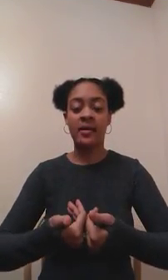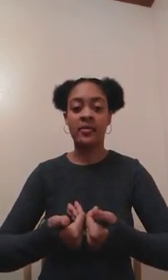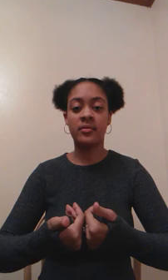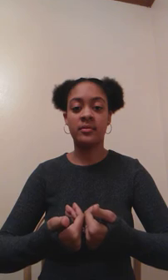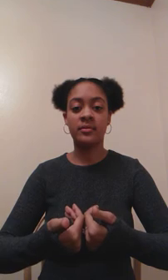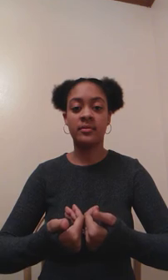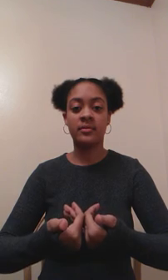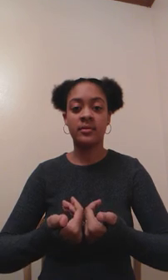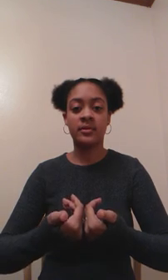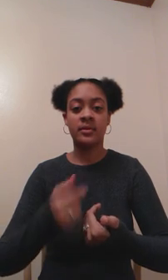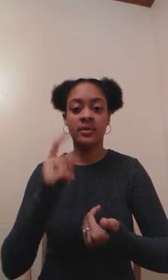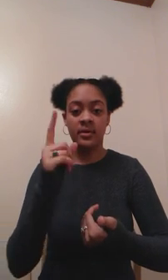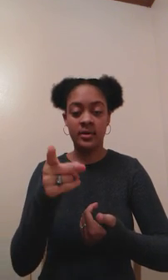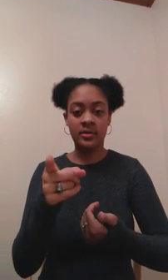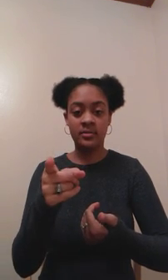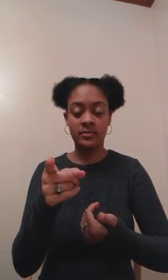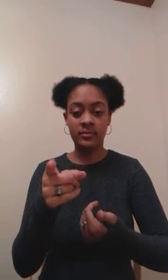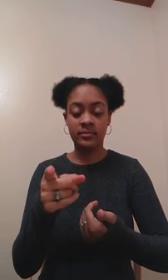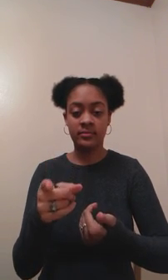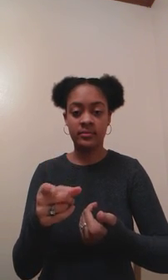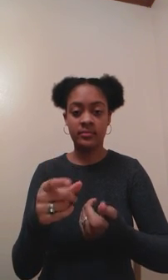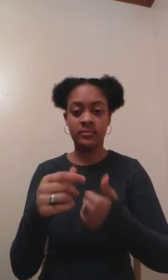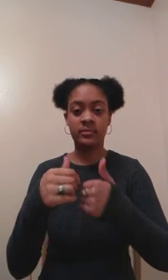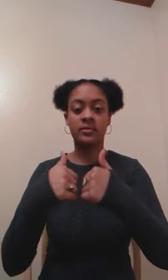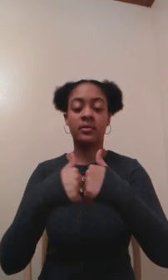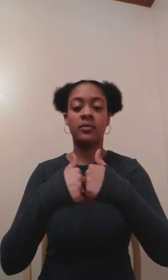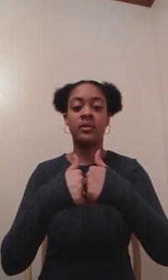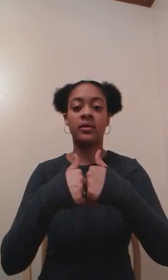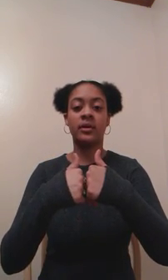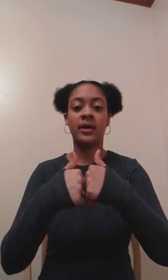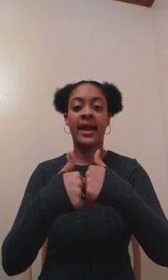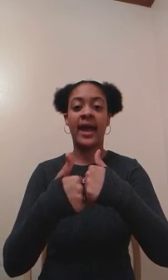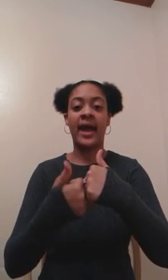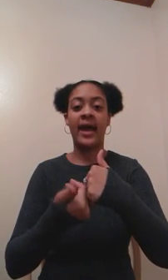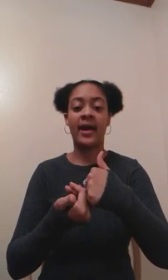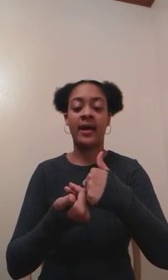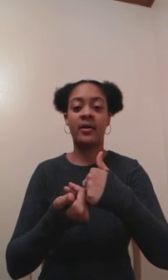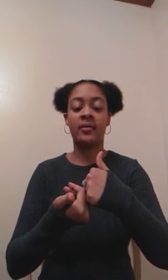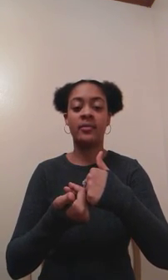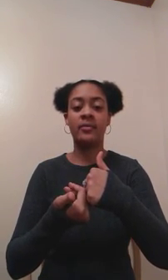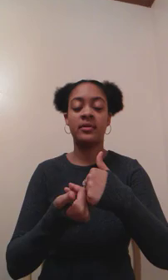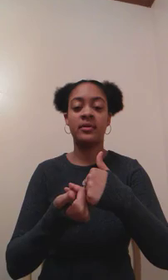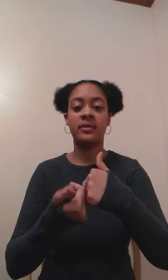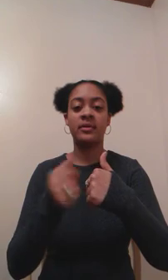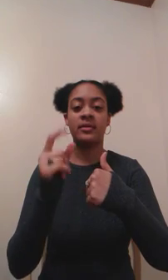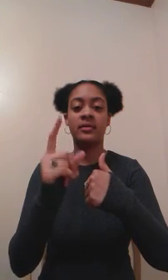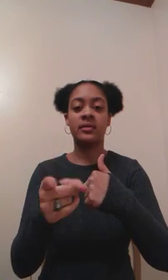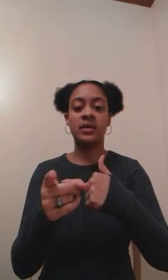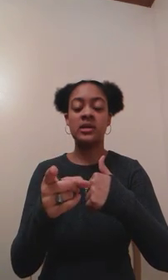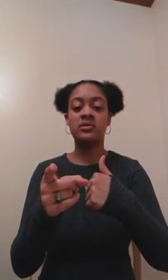How you, or how